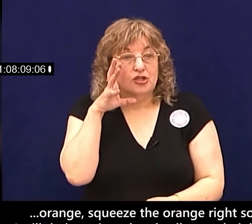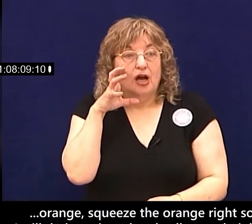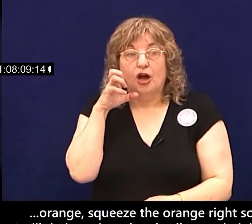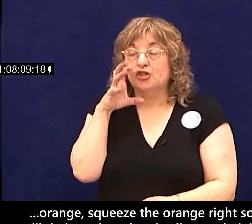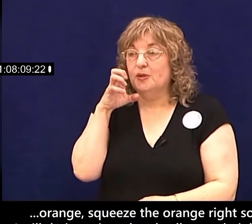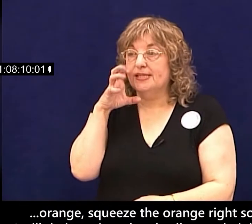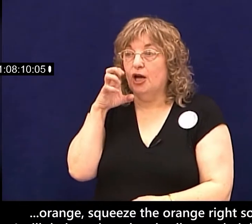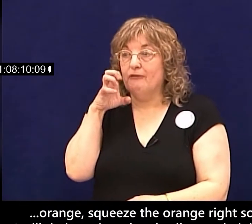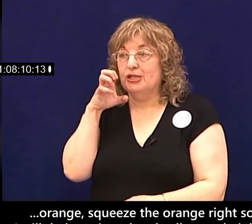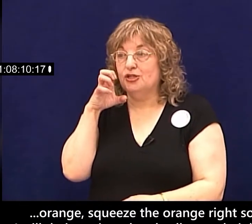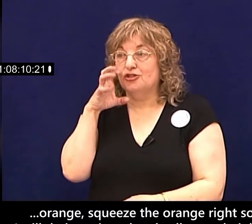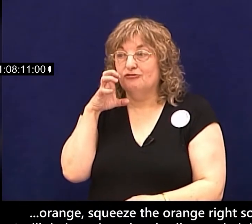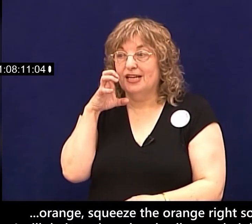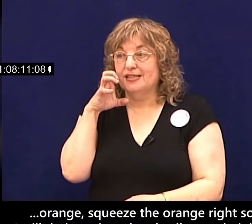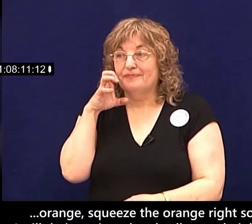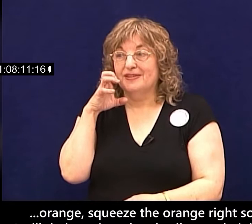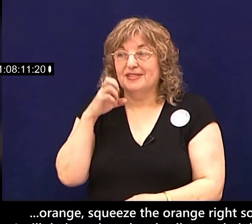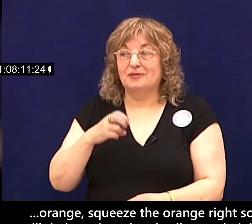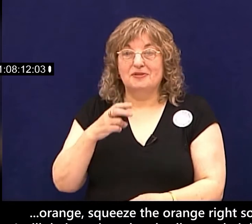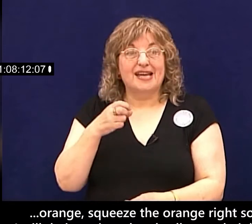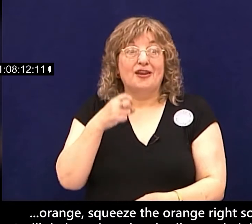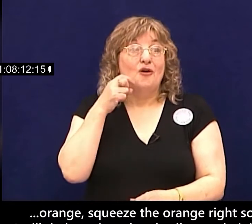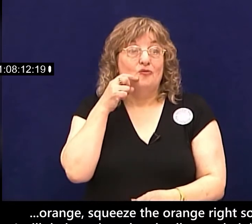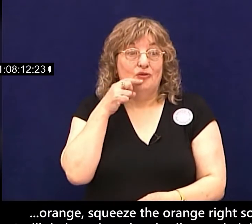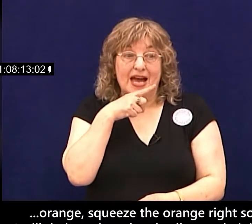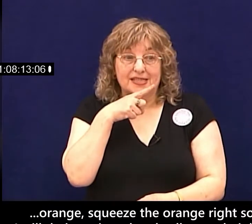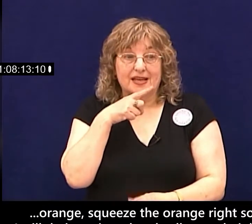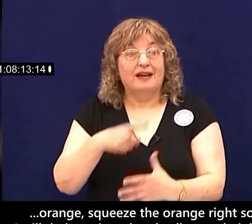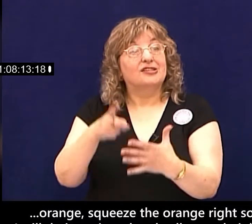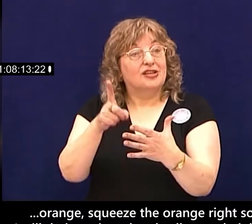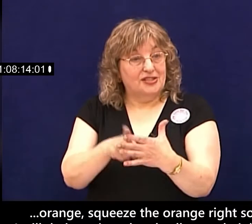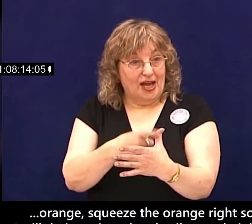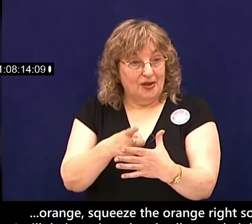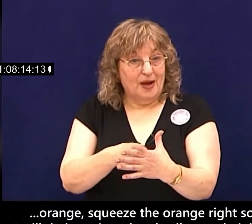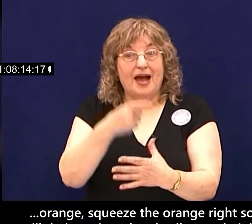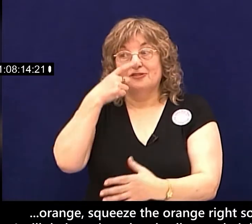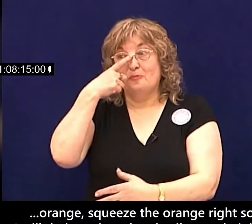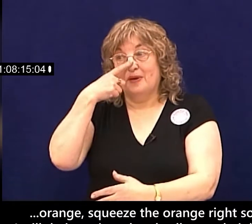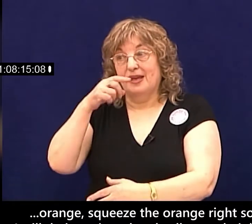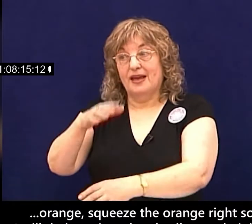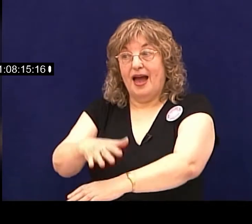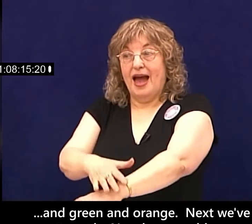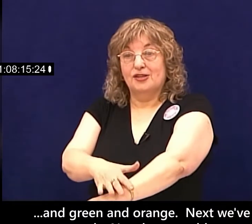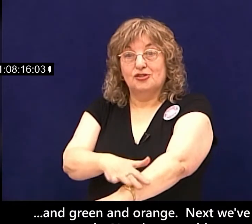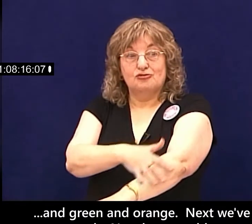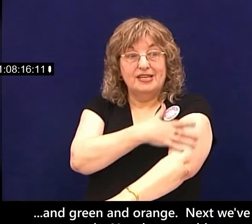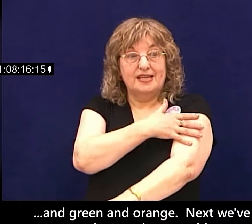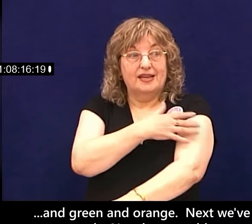a squeezy orange, right? So we'll do it again. Red and yellow and pink and green